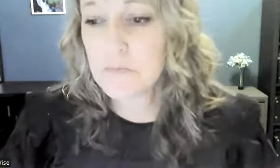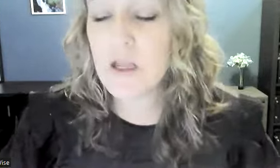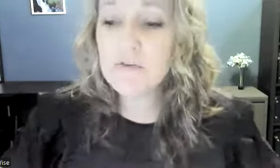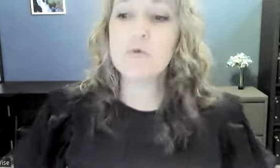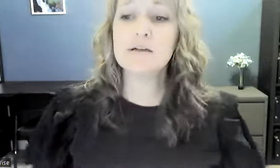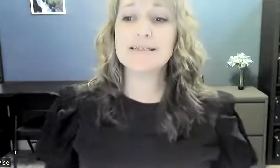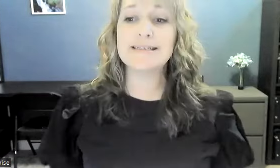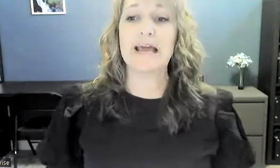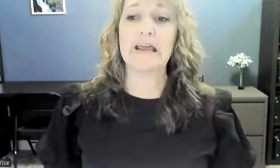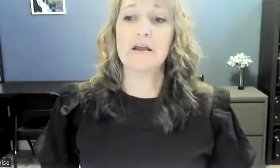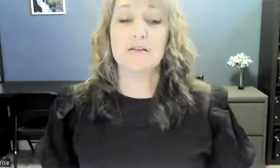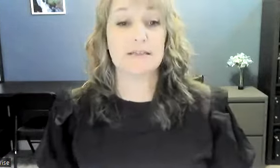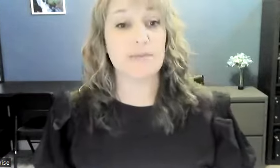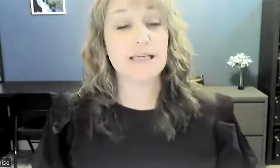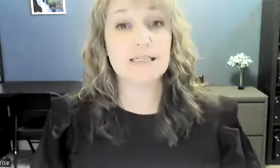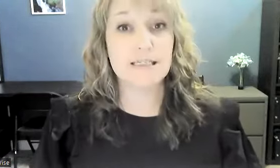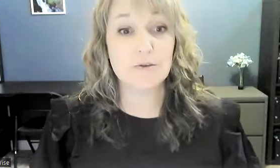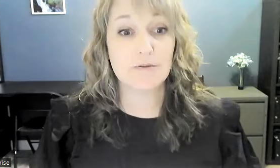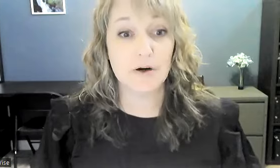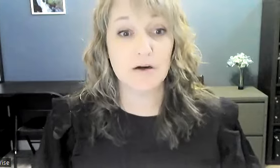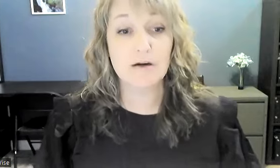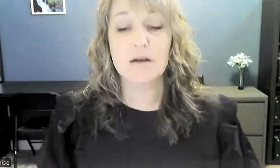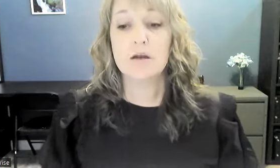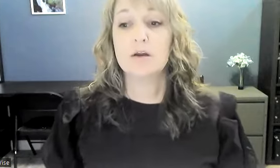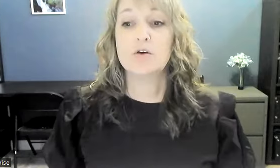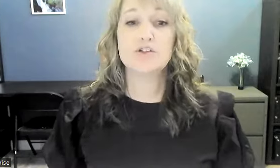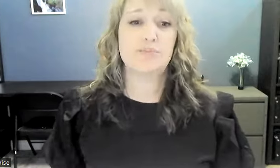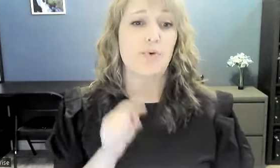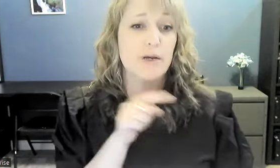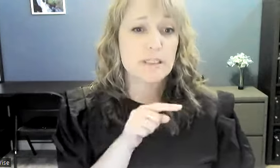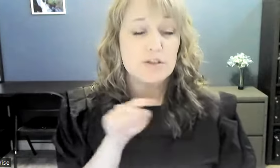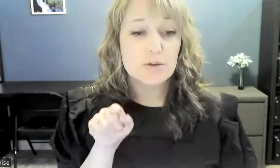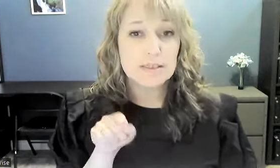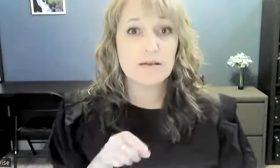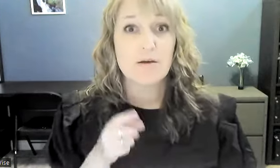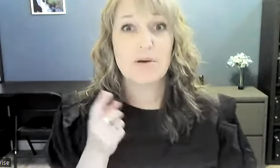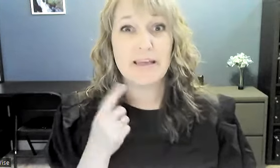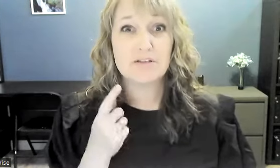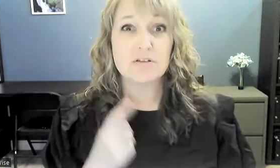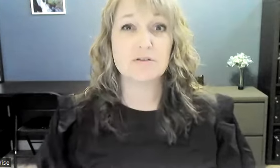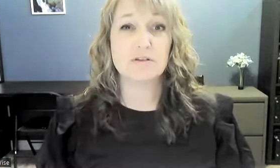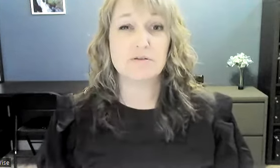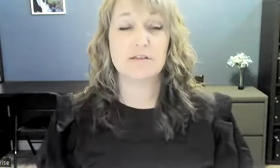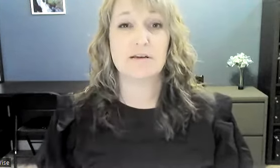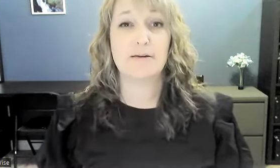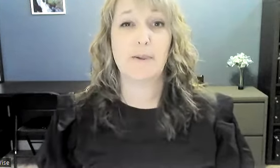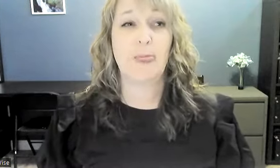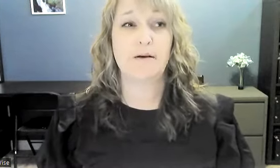If you want to say that something is near or far, you can just point to it, but make sure you use the